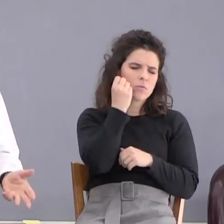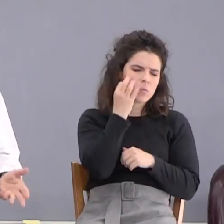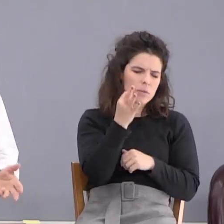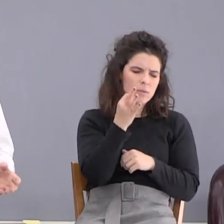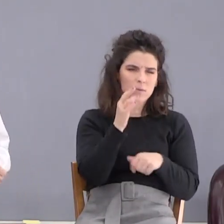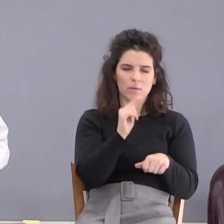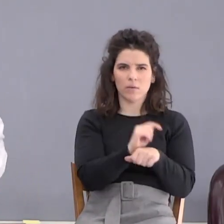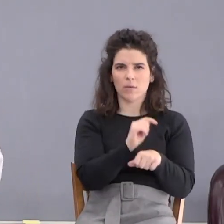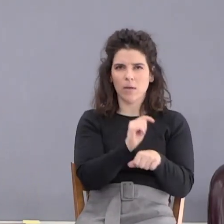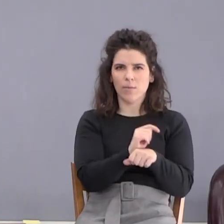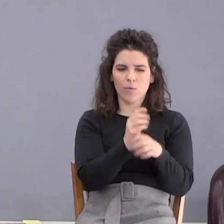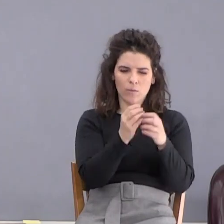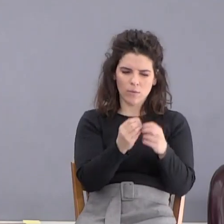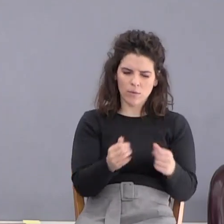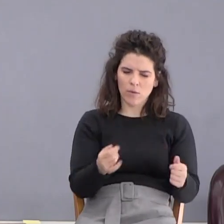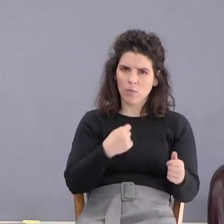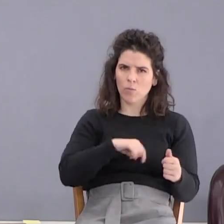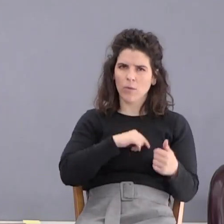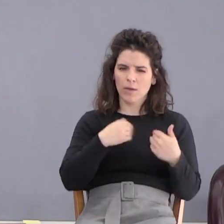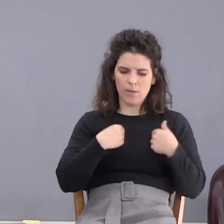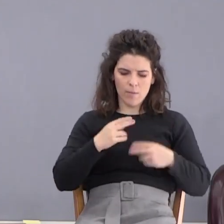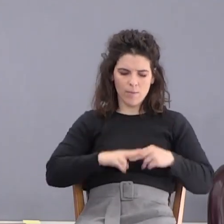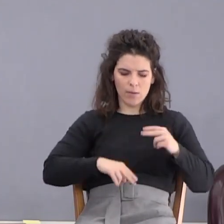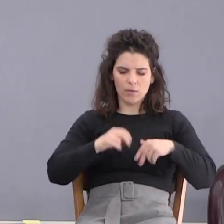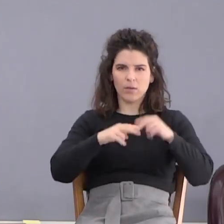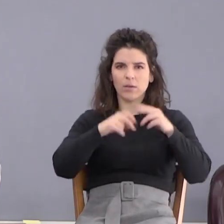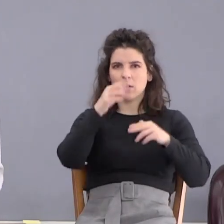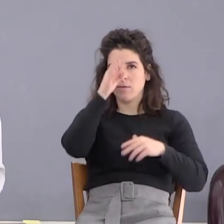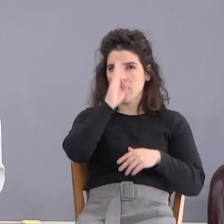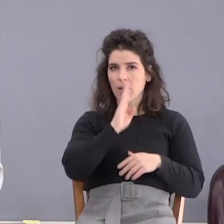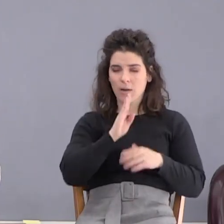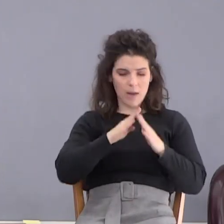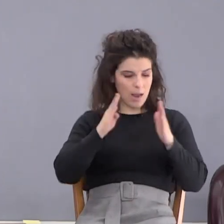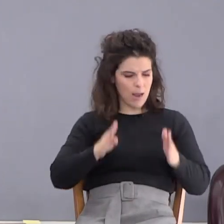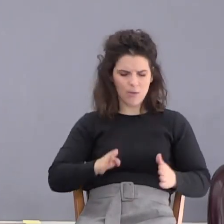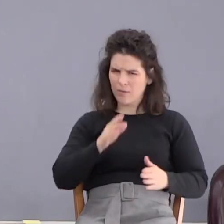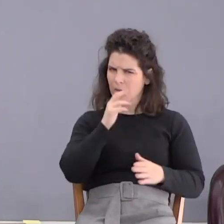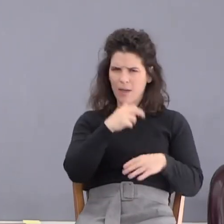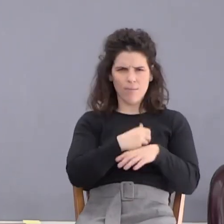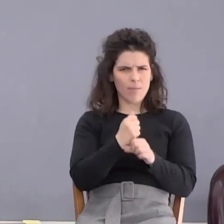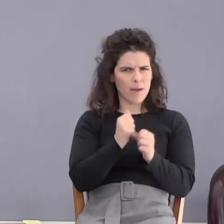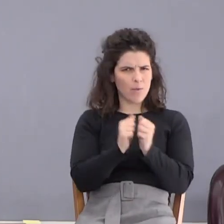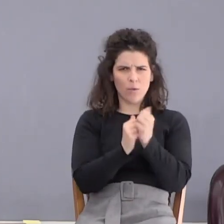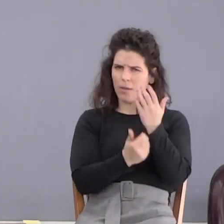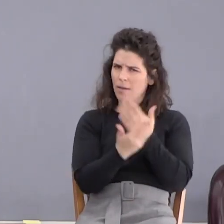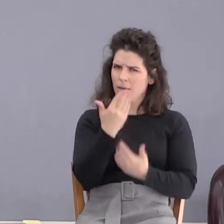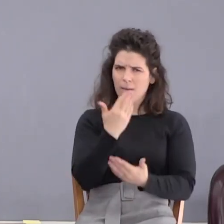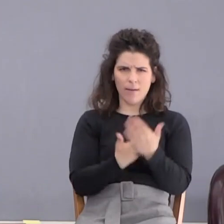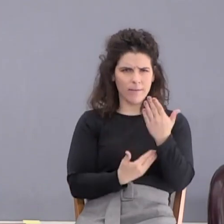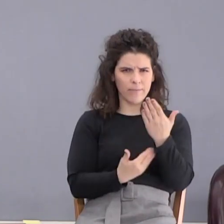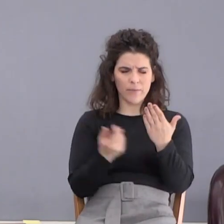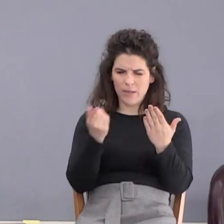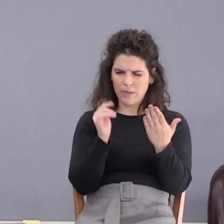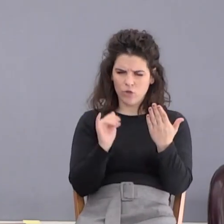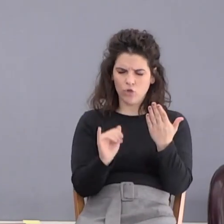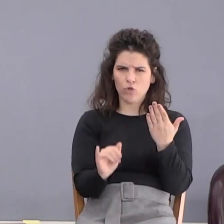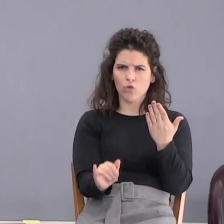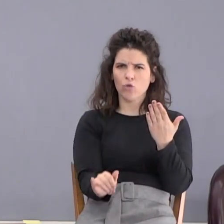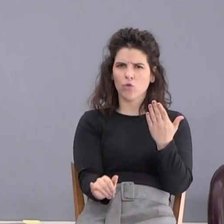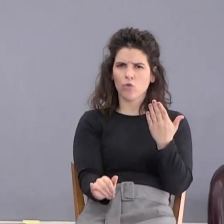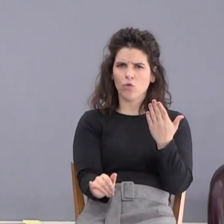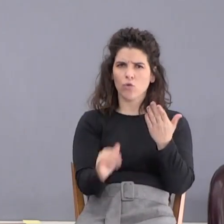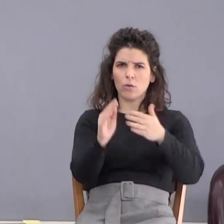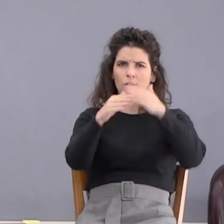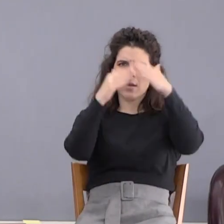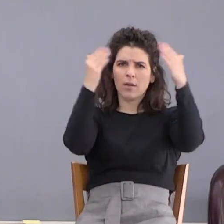this tabernacle were dissolved, we have a building of God and house not made with hands, eternal in